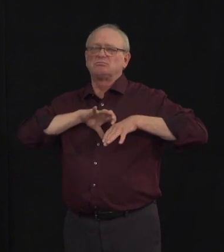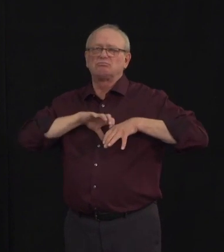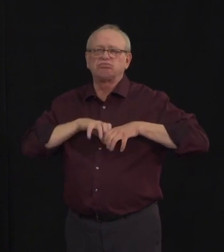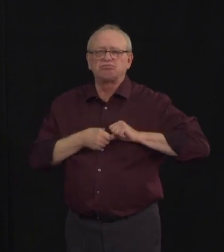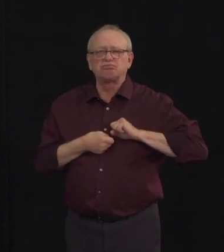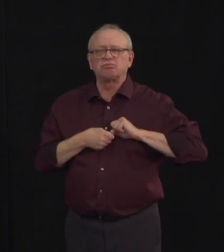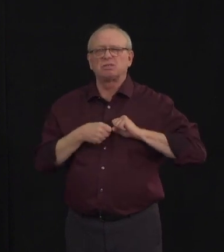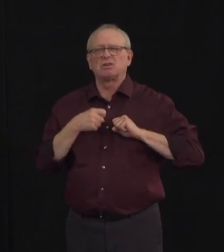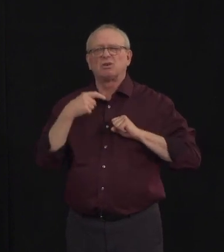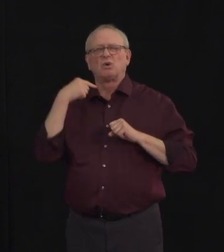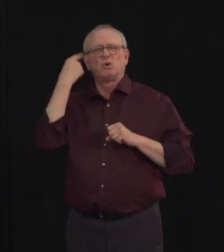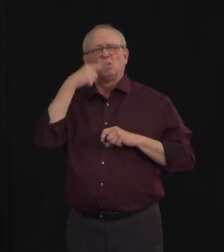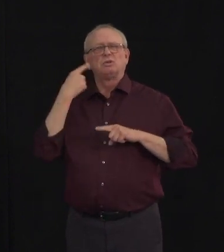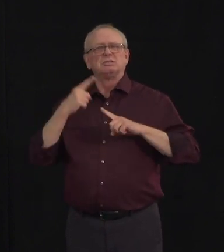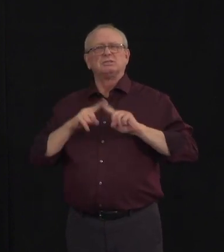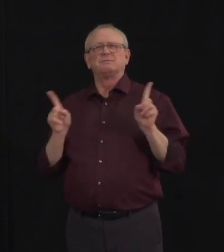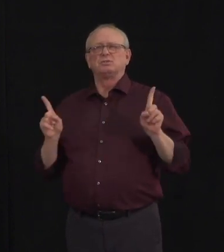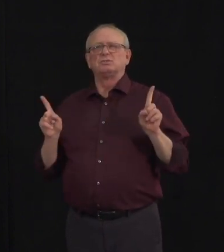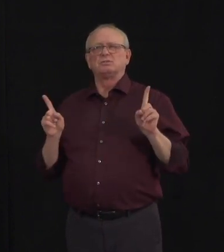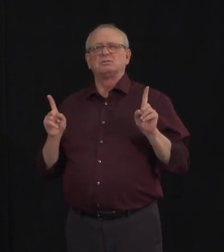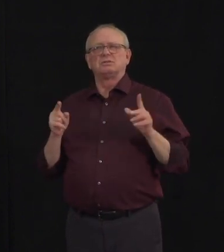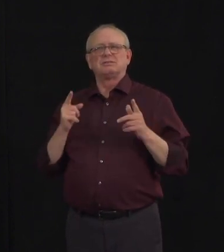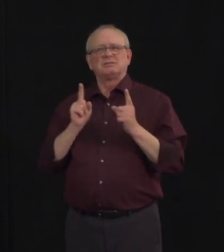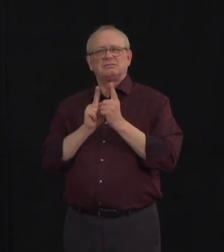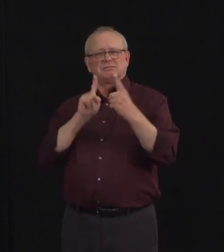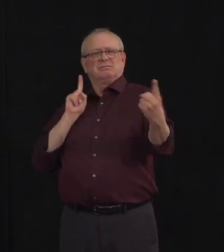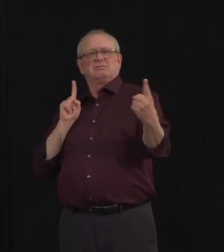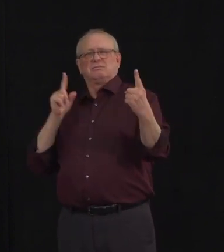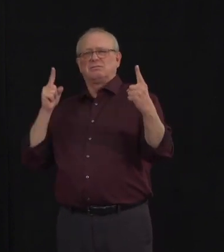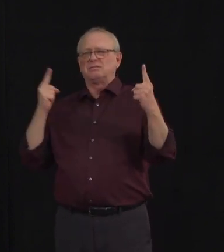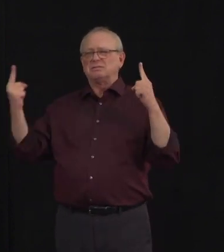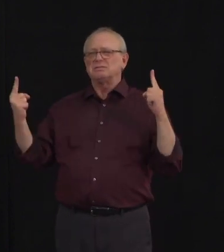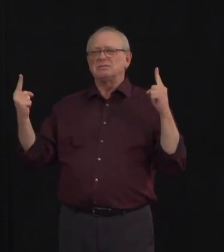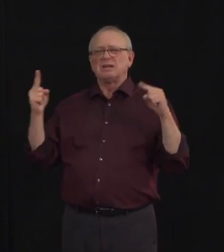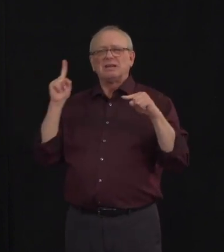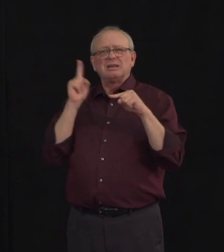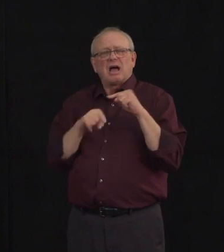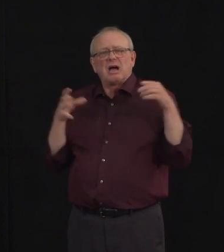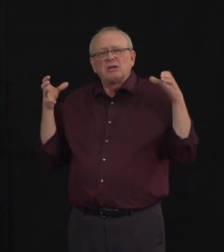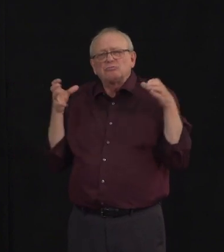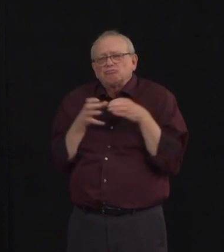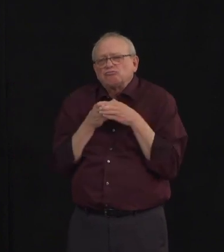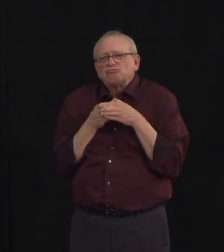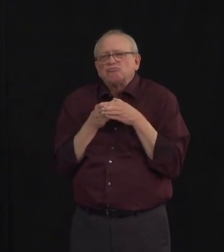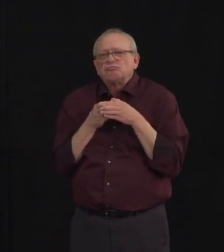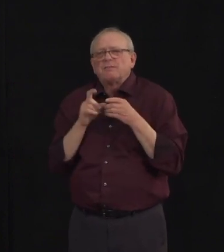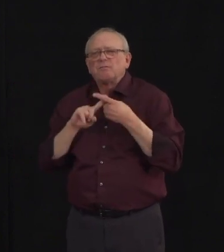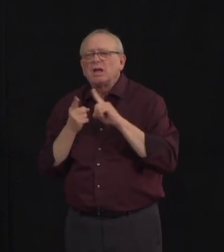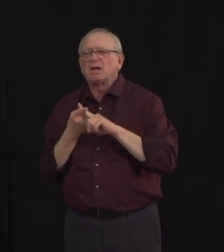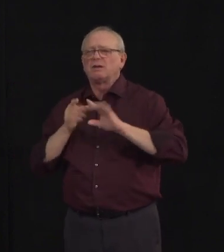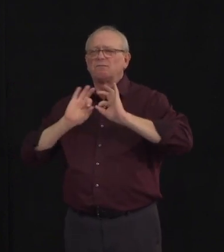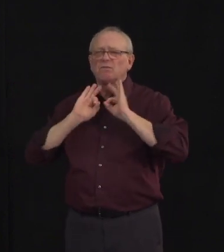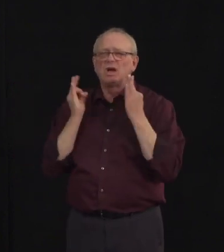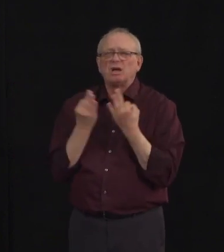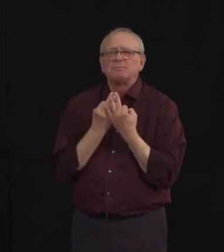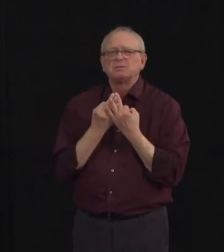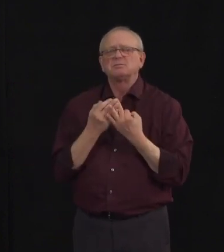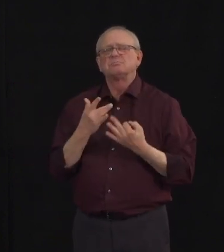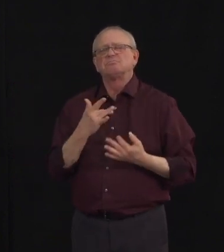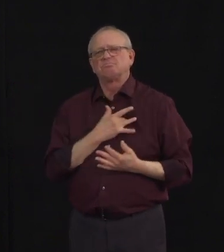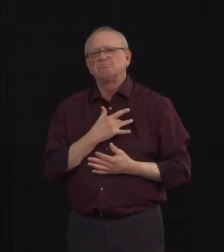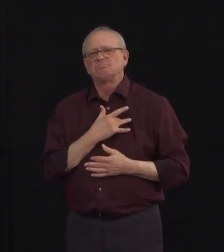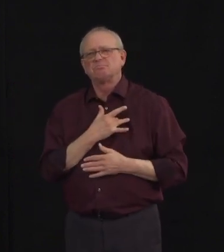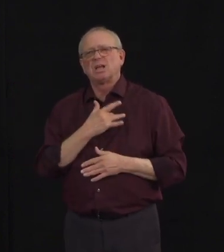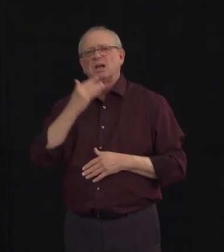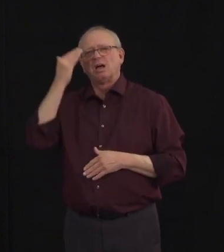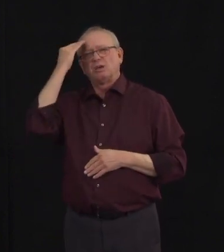offer my sympathy to all those navigating that difficult terrain right now. As of today, there are 102 active